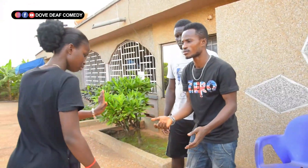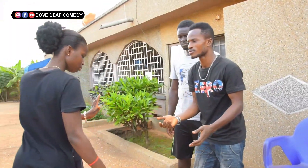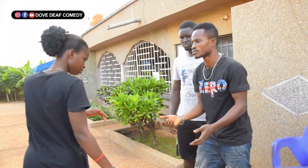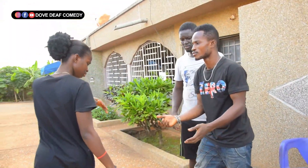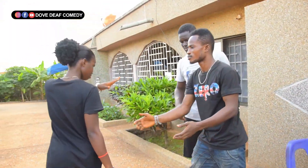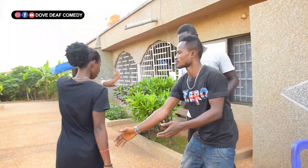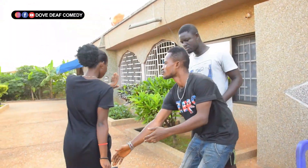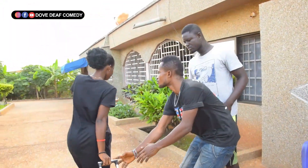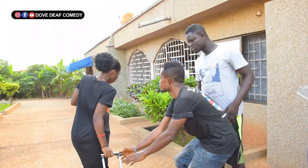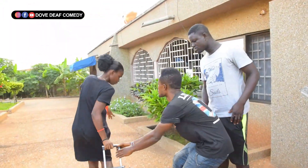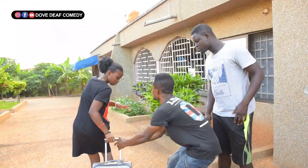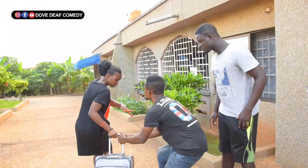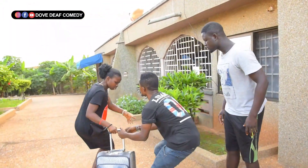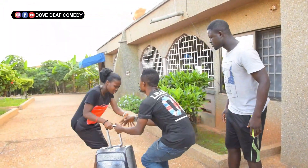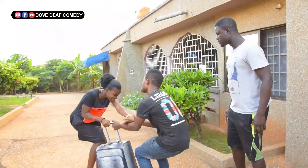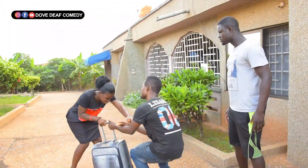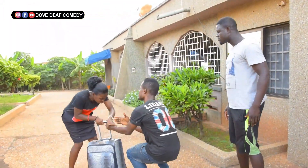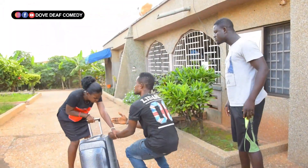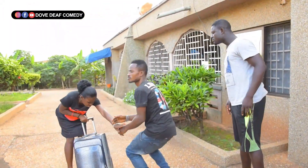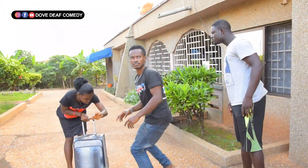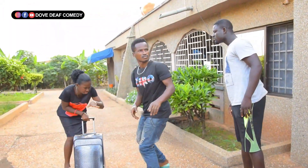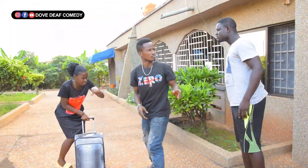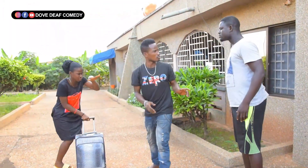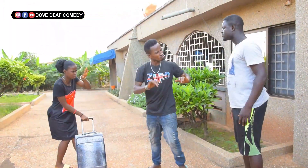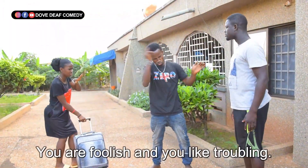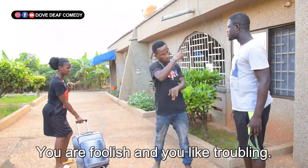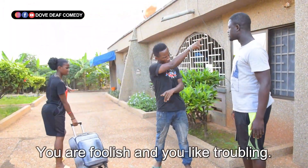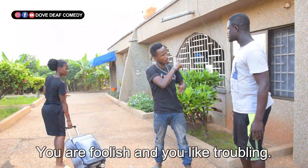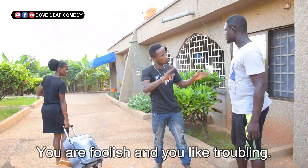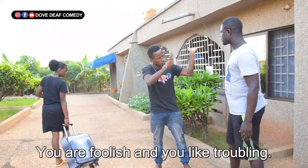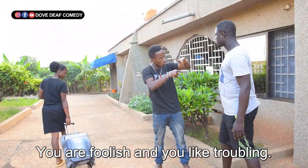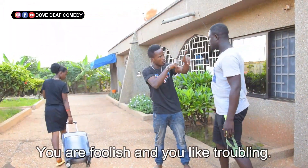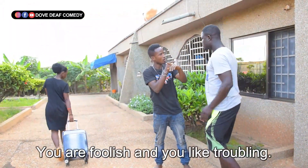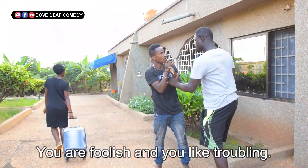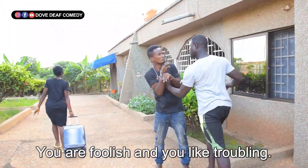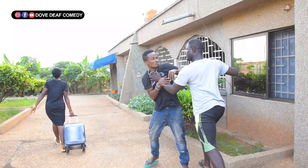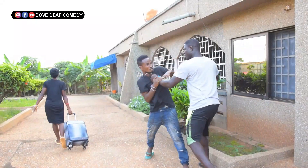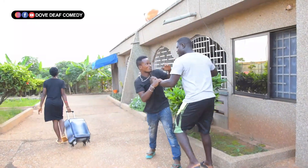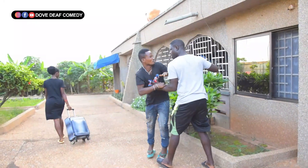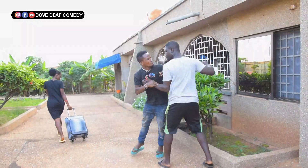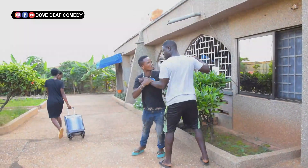You are foolish and you like troubling.